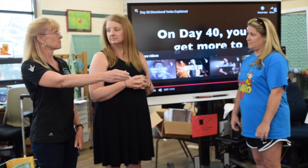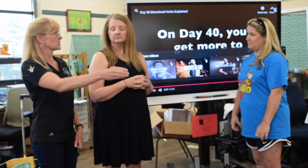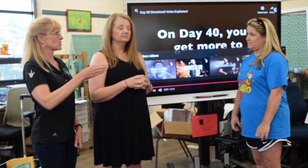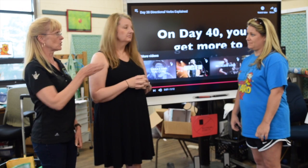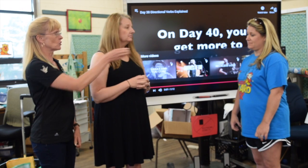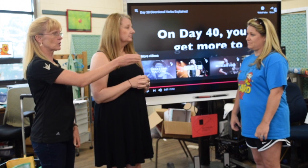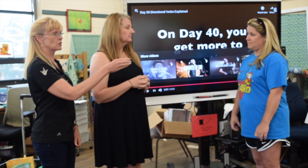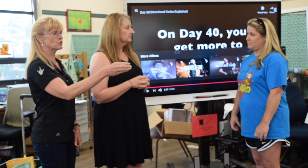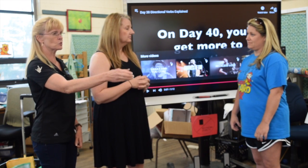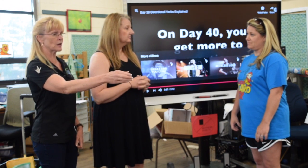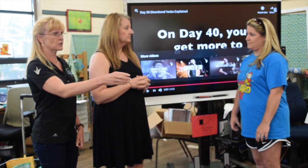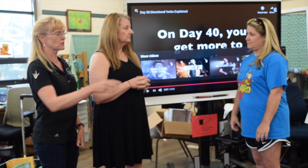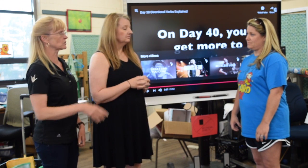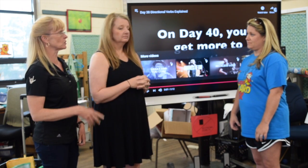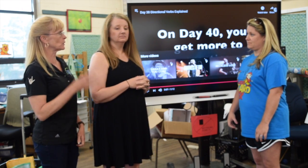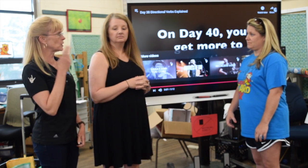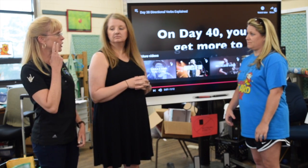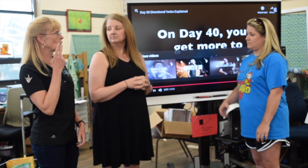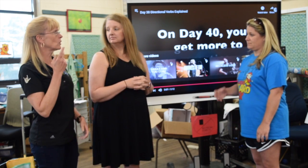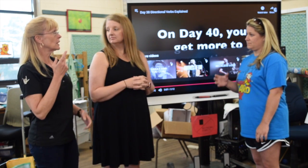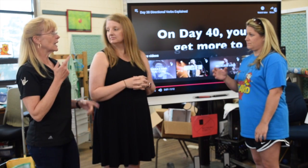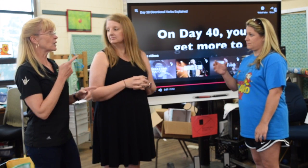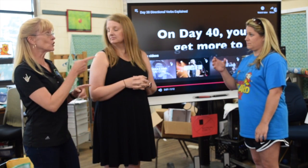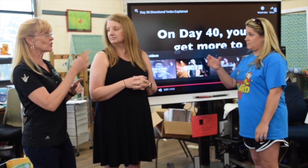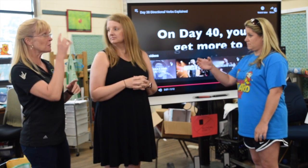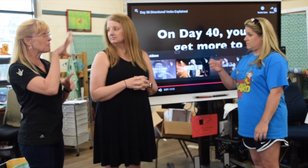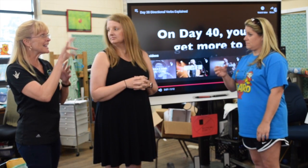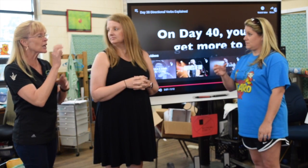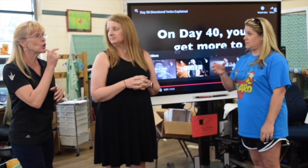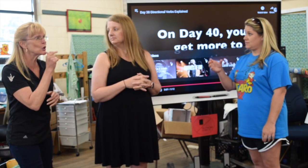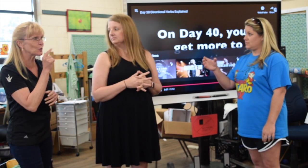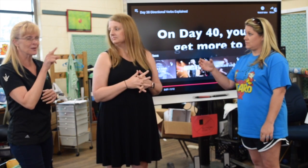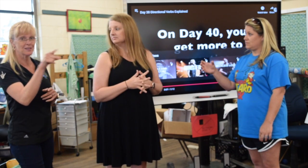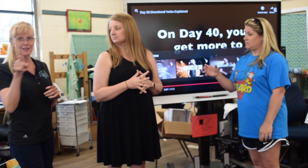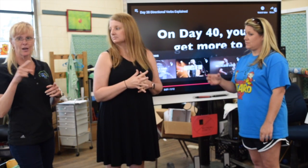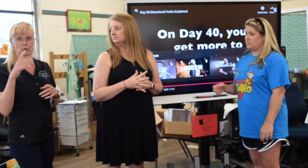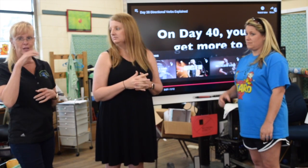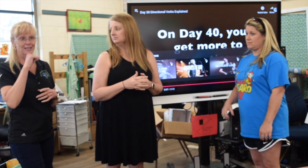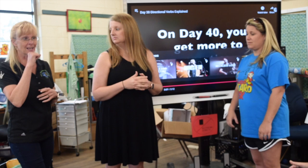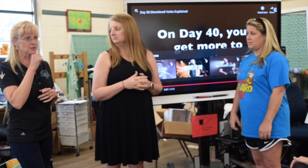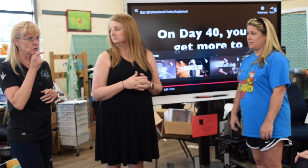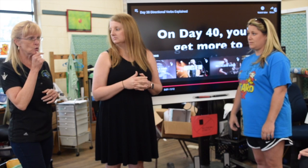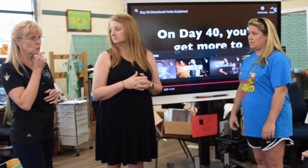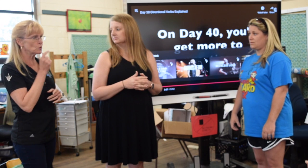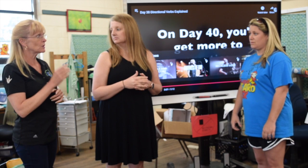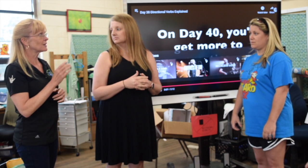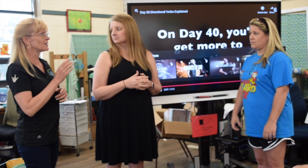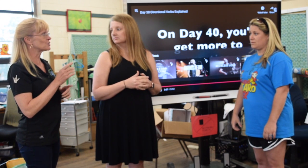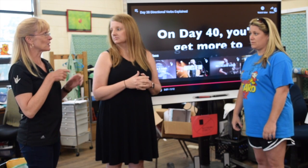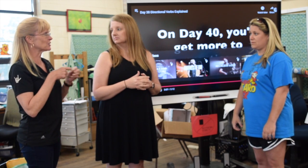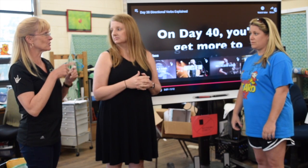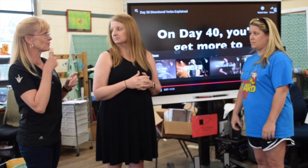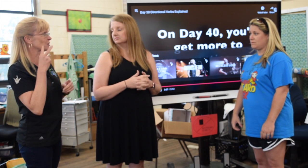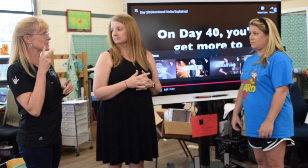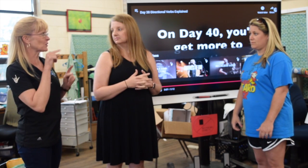So you're gonna do directional, so we know, and you're gonna pick who, and we're gonna guess who the directional verb is going